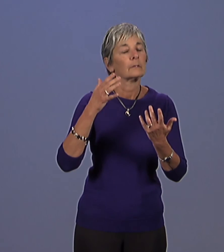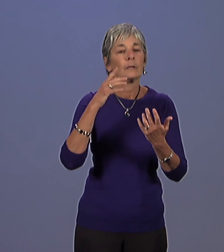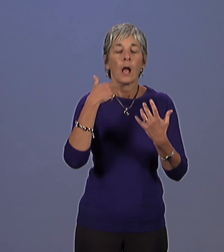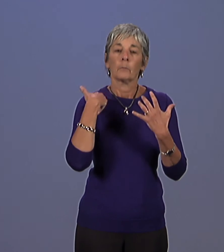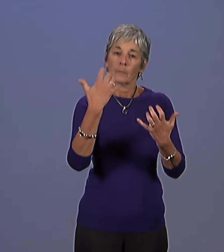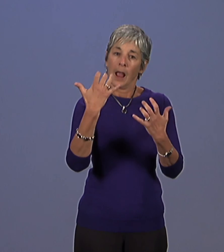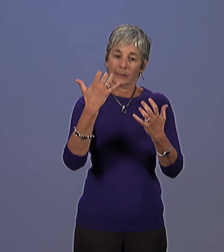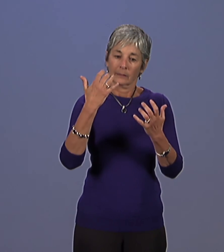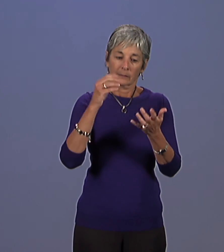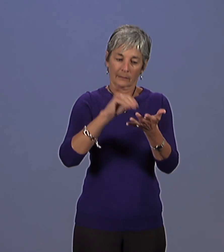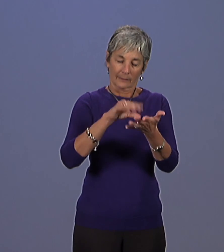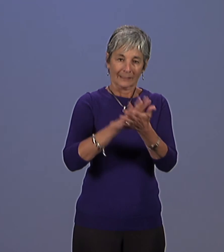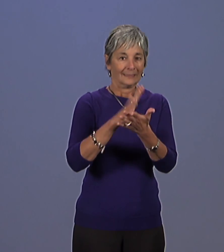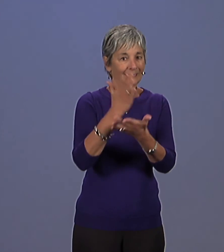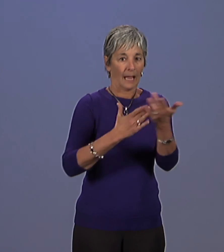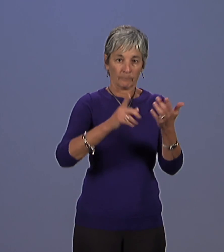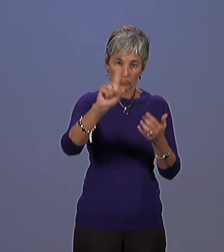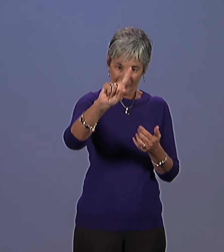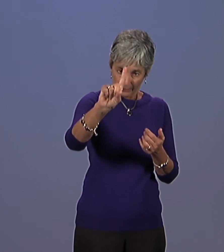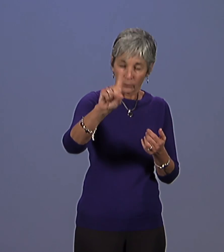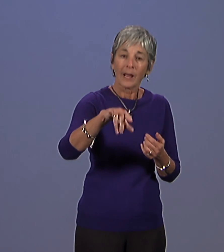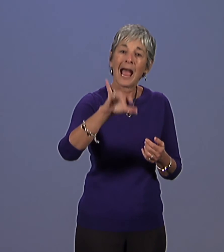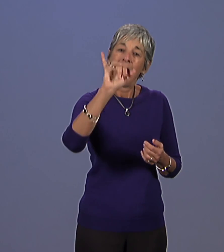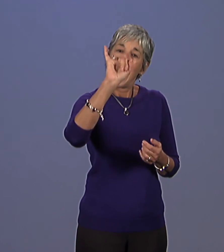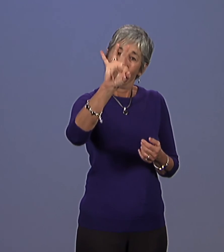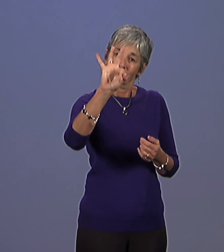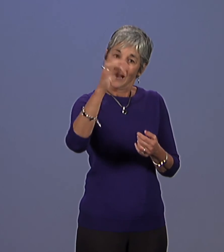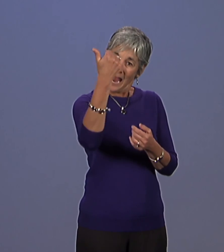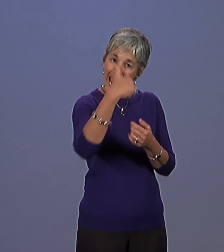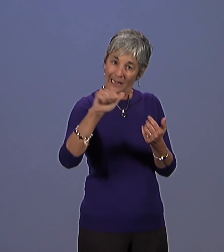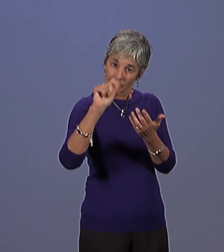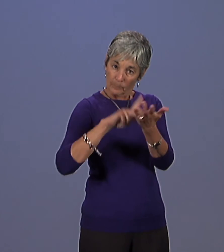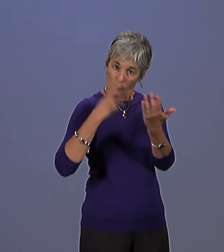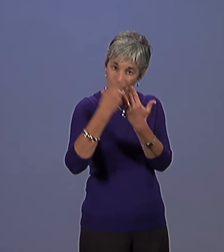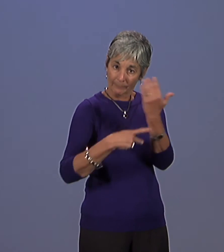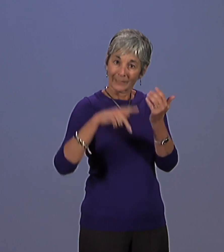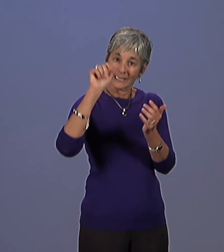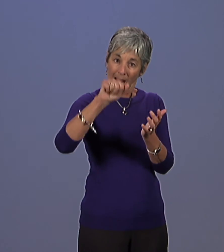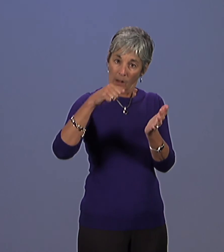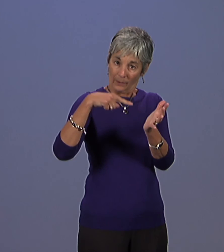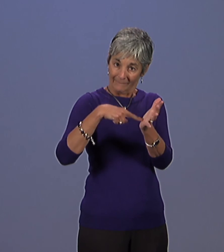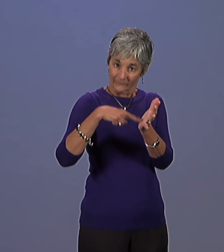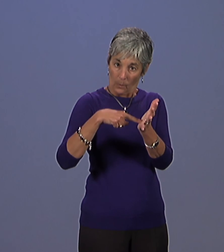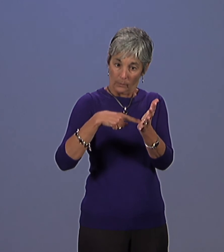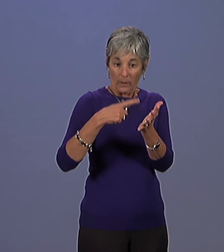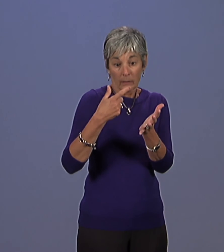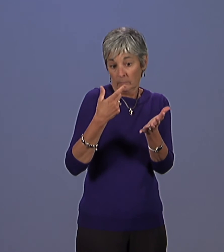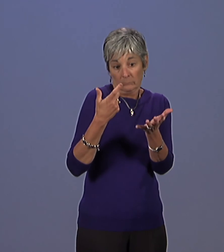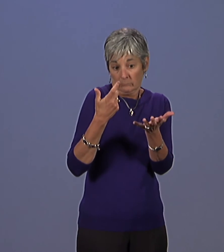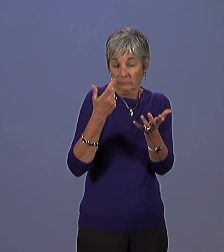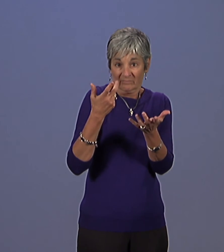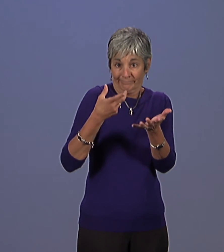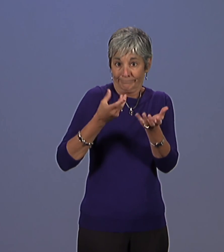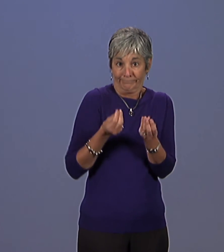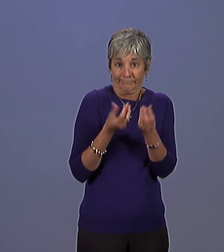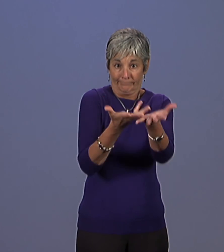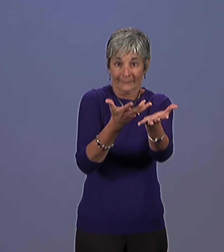my dream is to have it documented that any program that funds and provides speech and language pathology as a service